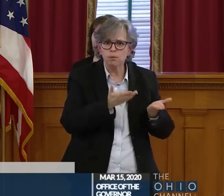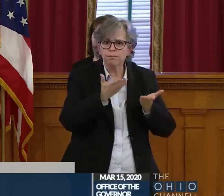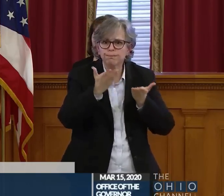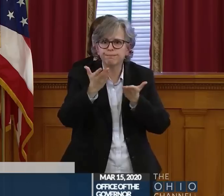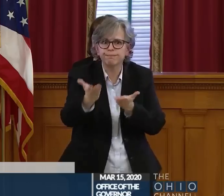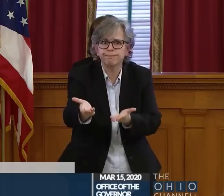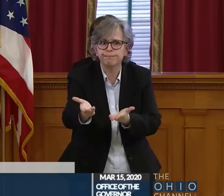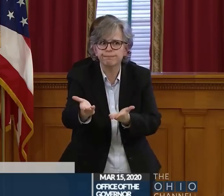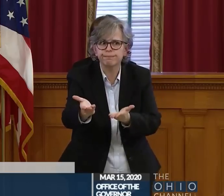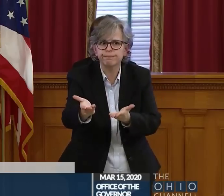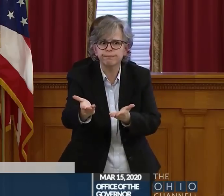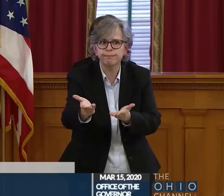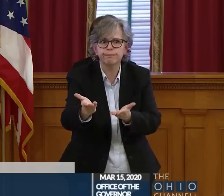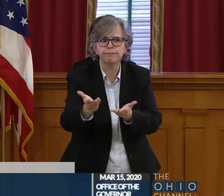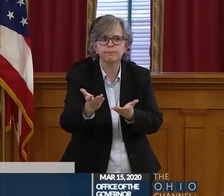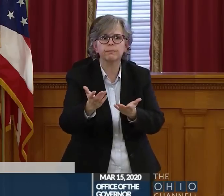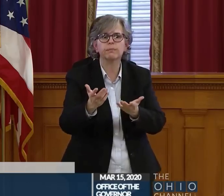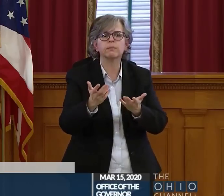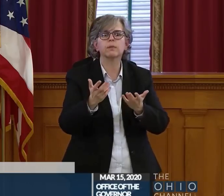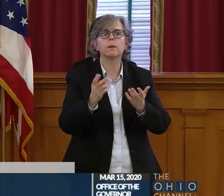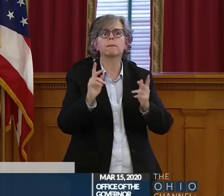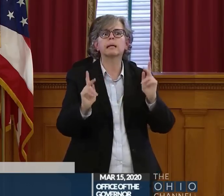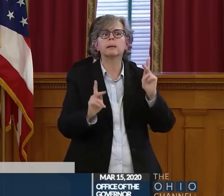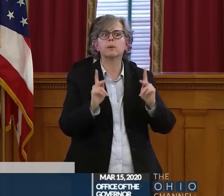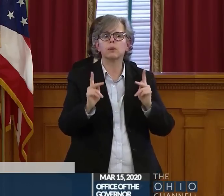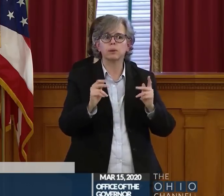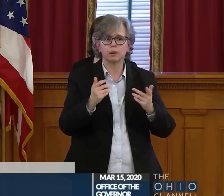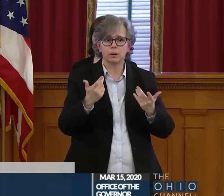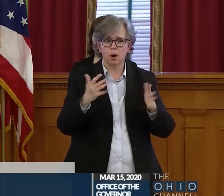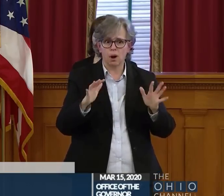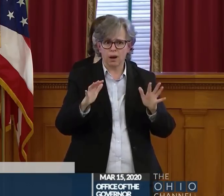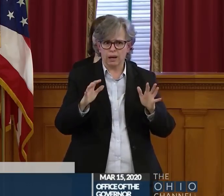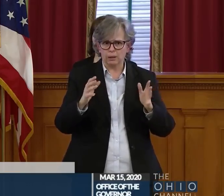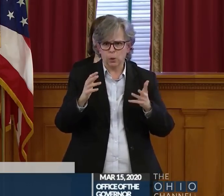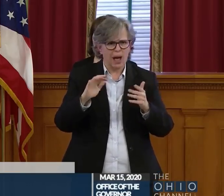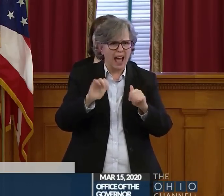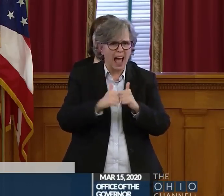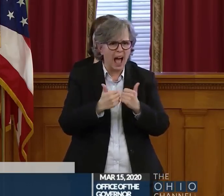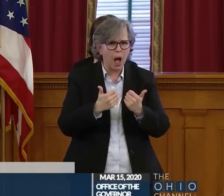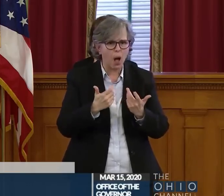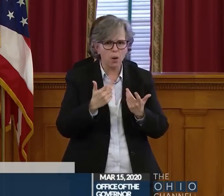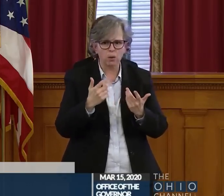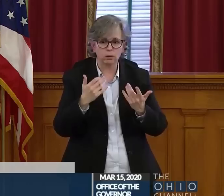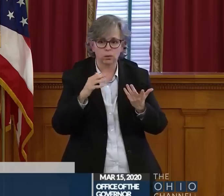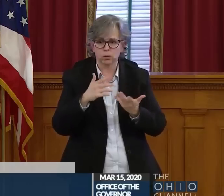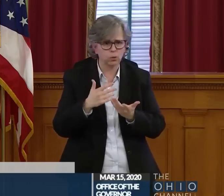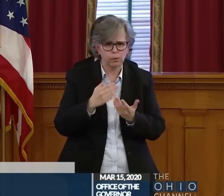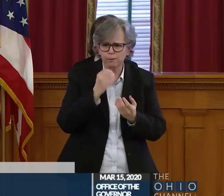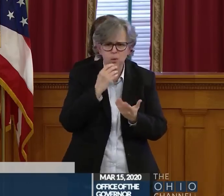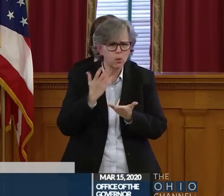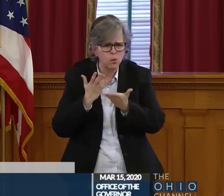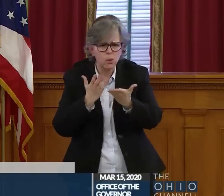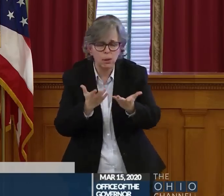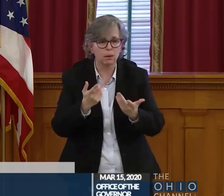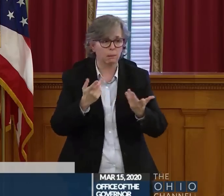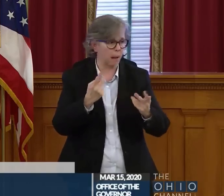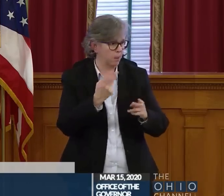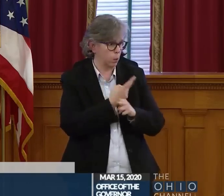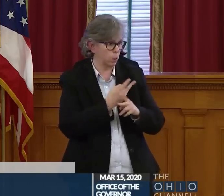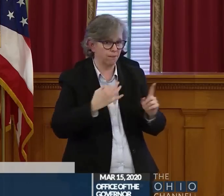individuals. So this is going to take some volunteers. It's going to take some help in the community. We're not ready to announce that